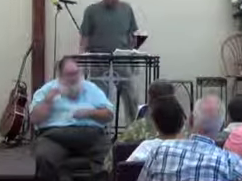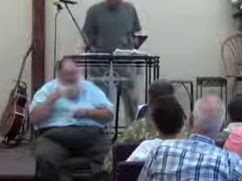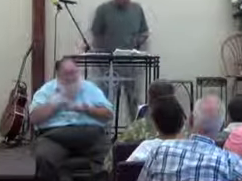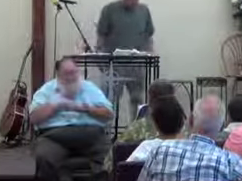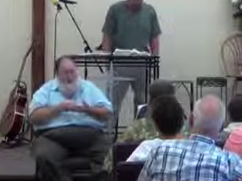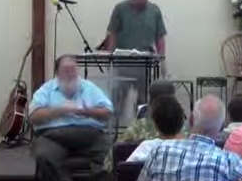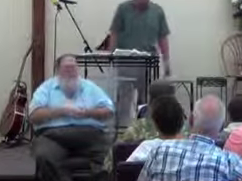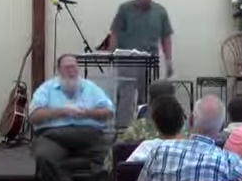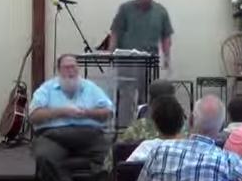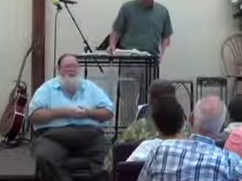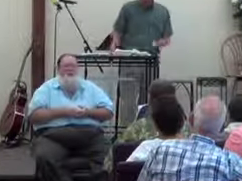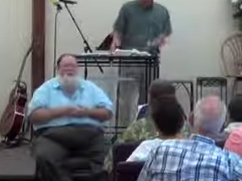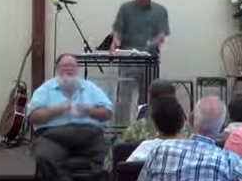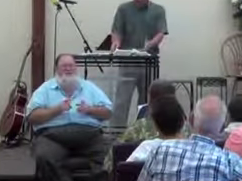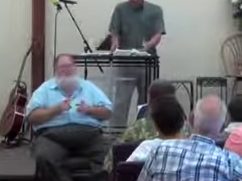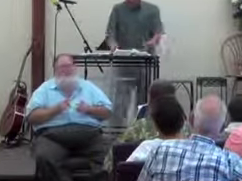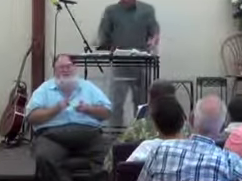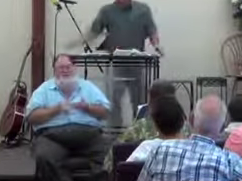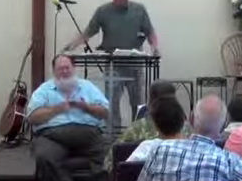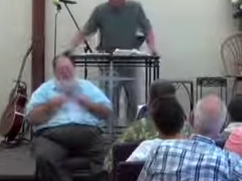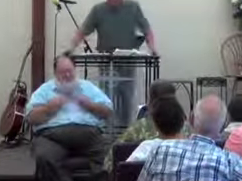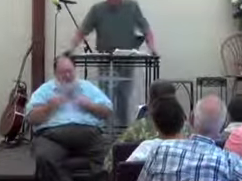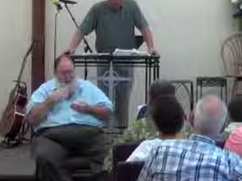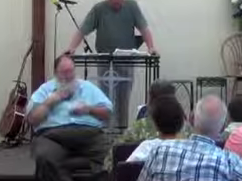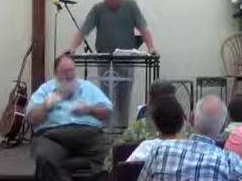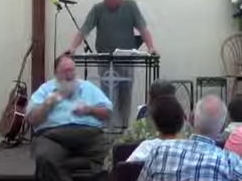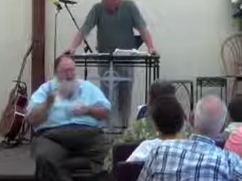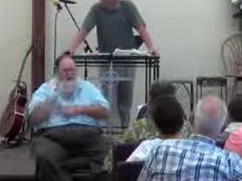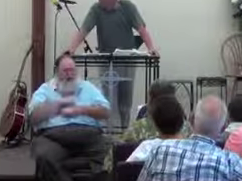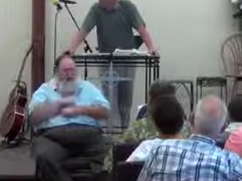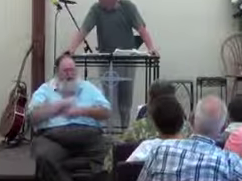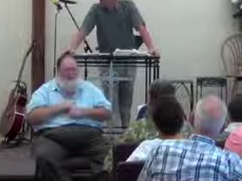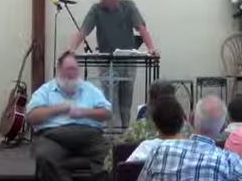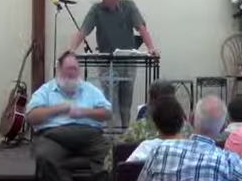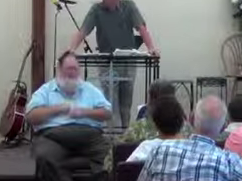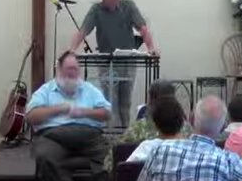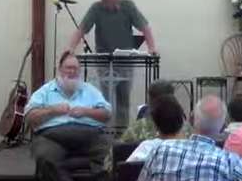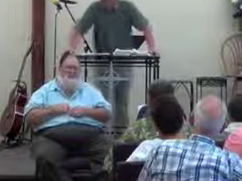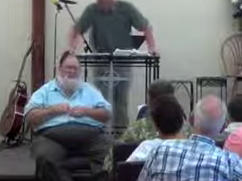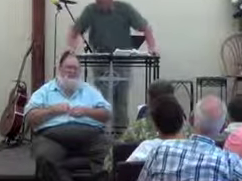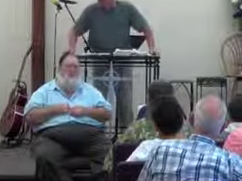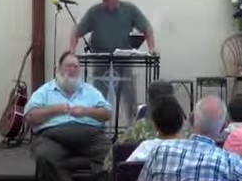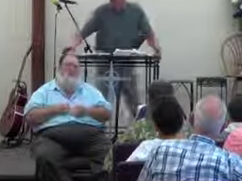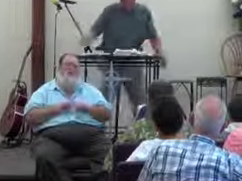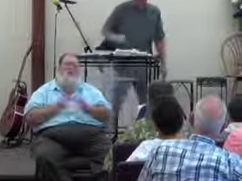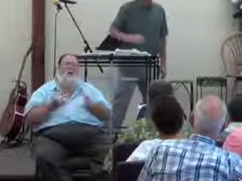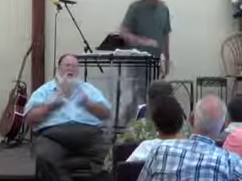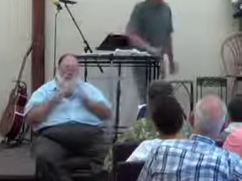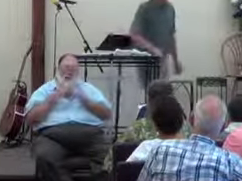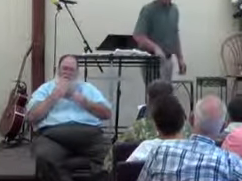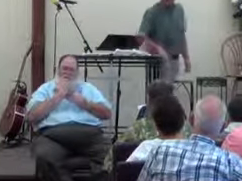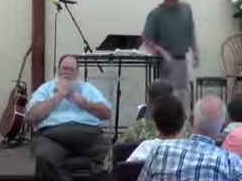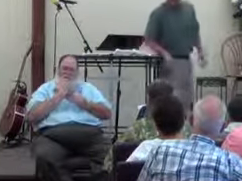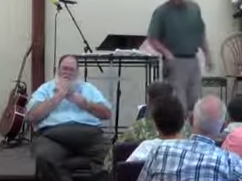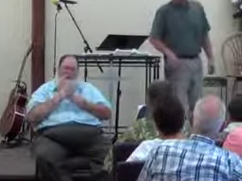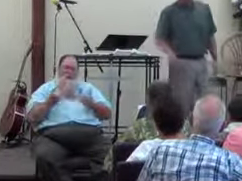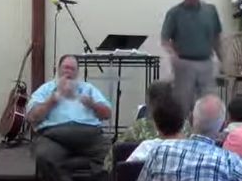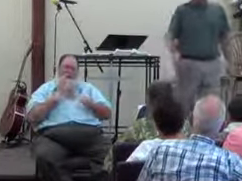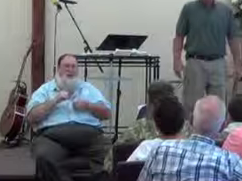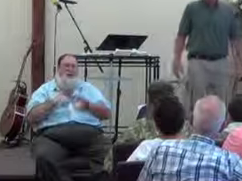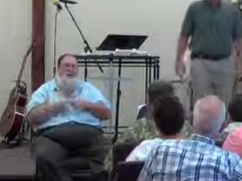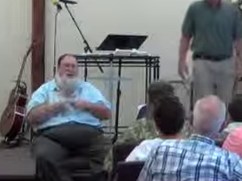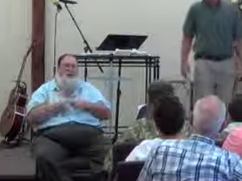just doom and gloom. So I want us to talk today about being thankful. Yeah, I'm going to give you a Thanksgiving sermon on Independence